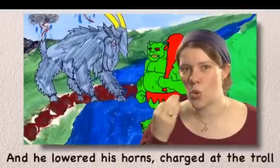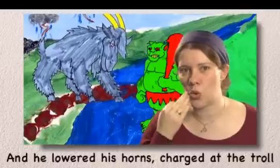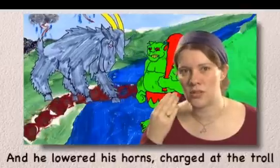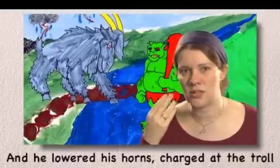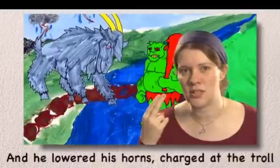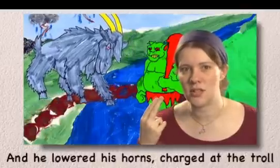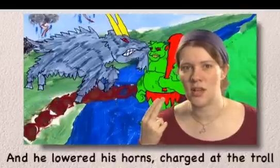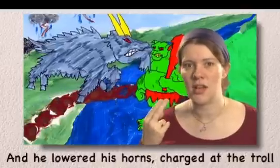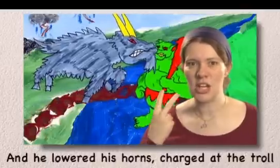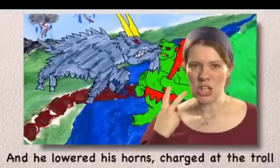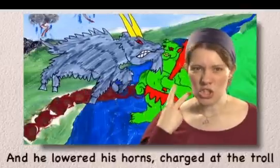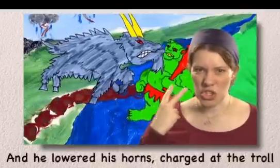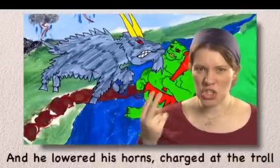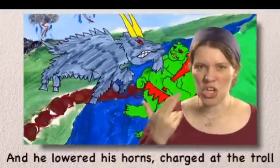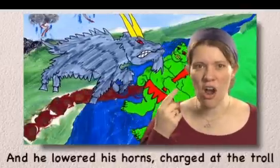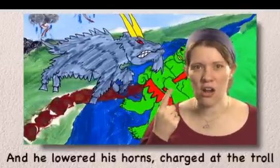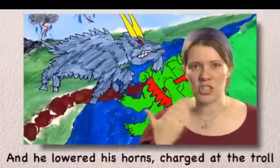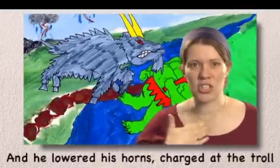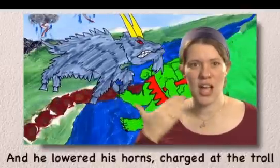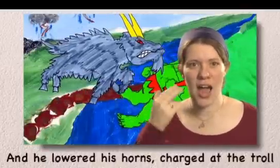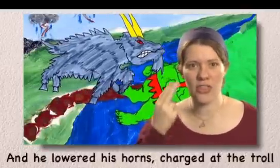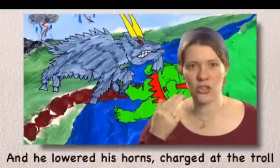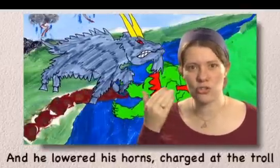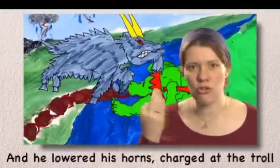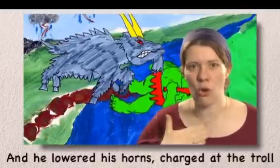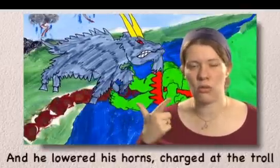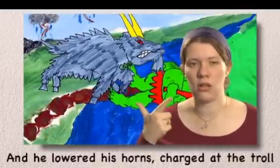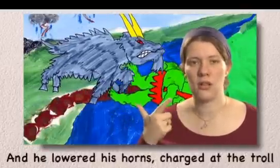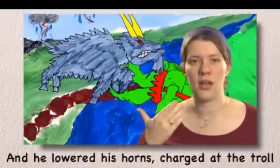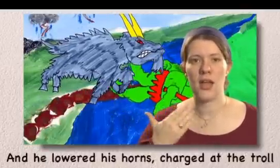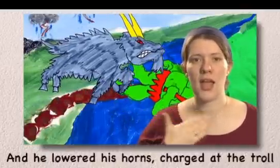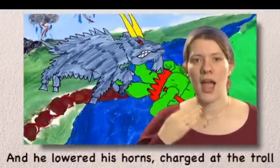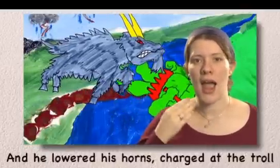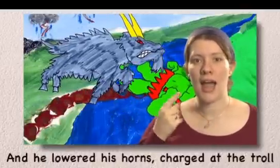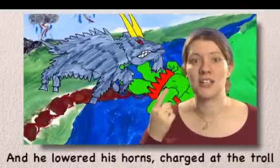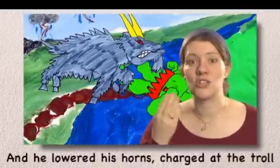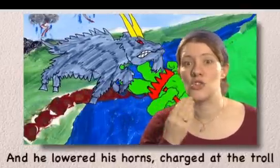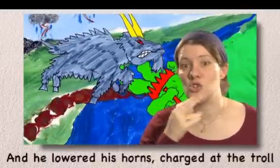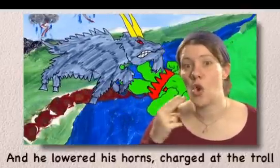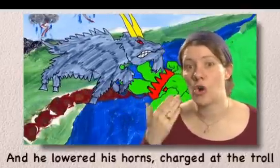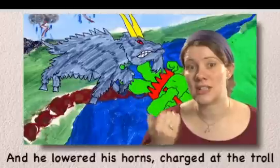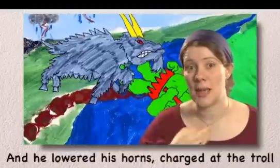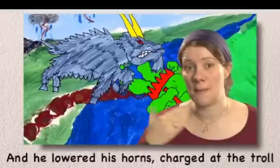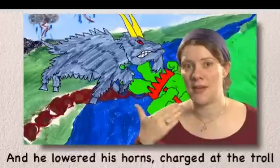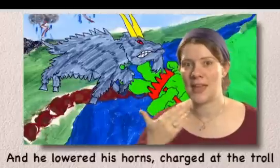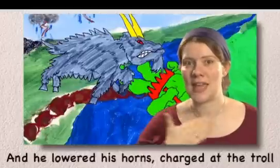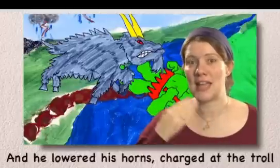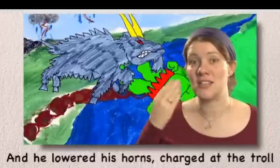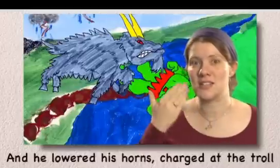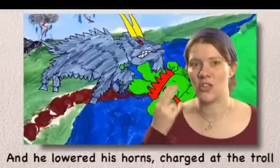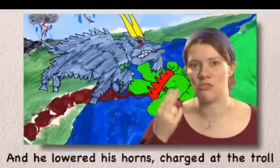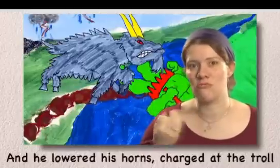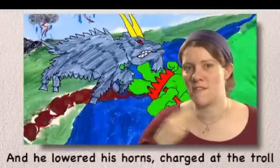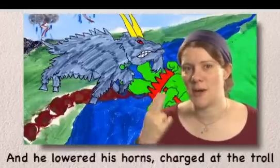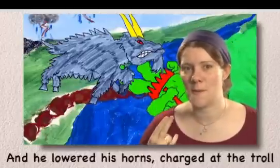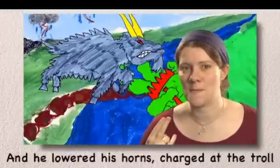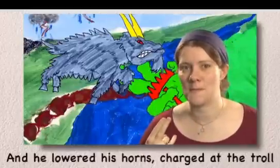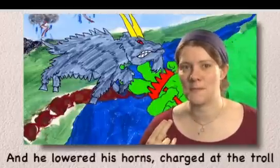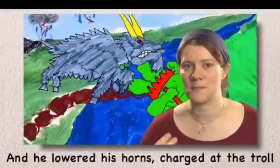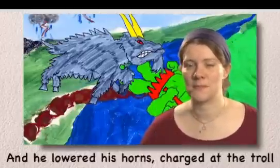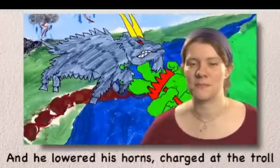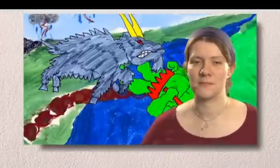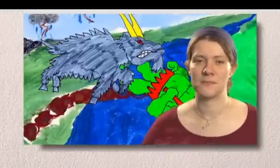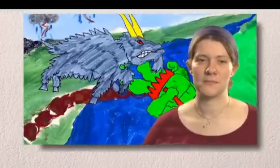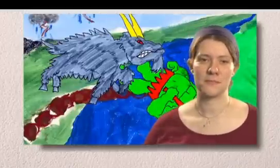his horns, charged at the troll, and knocked him into the river.